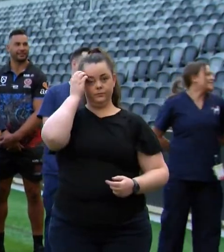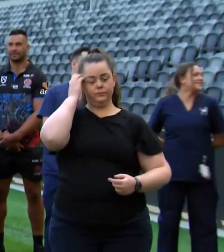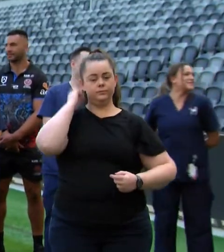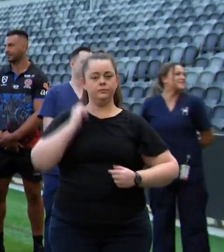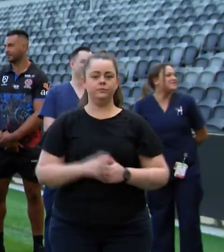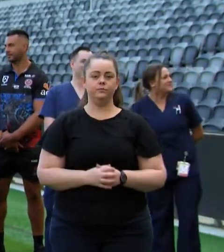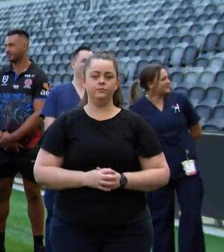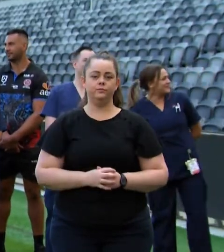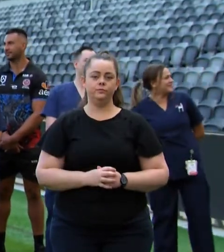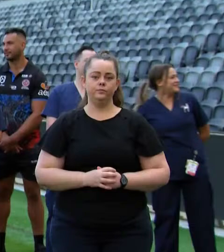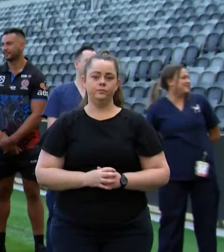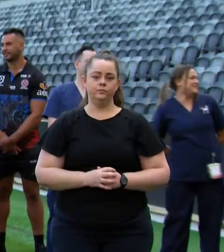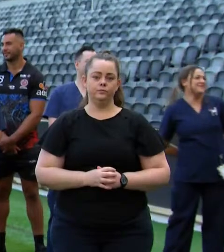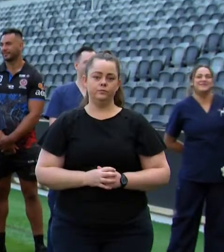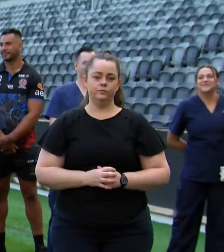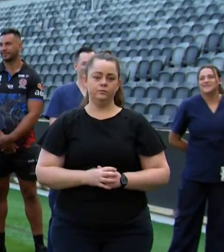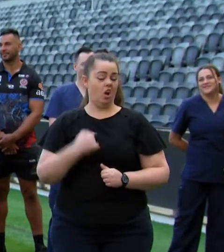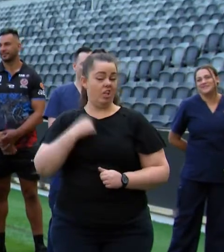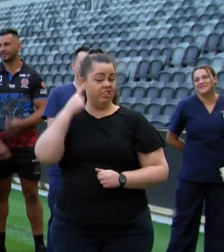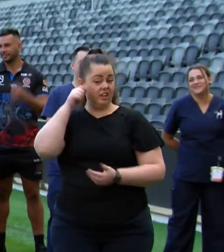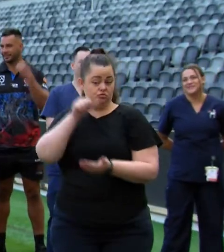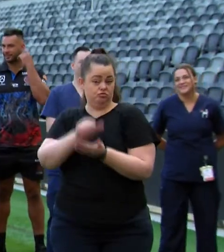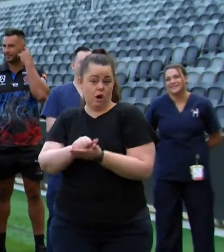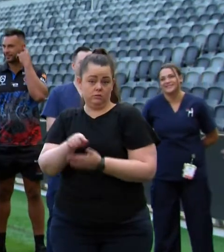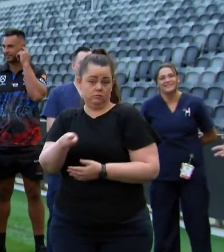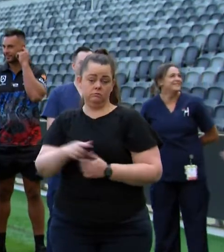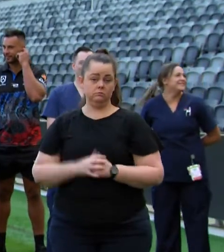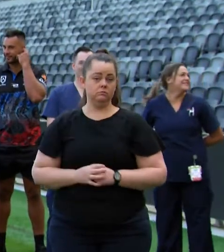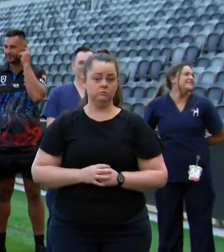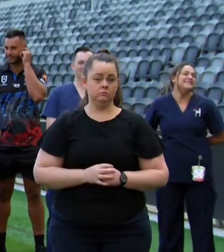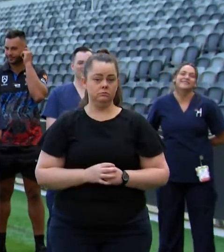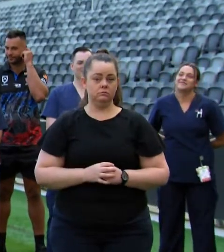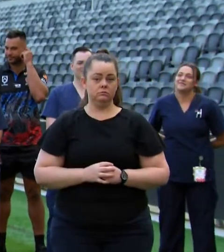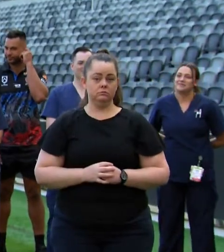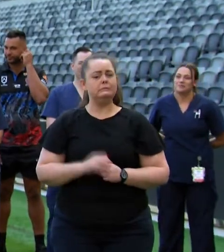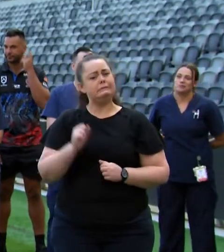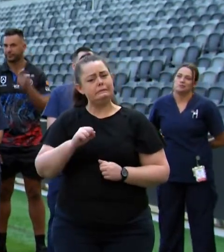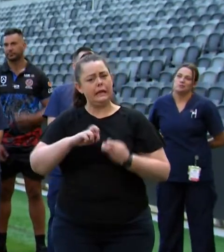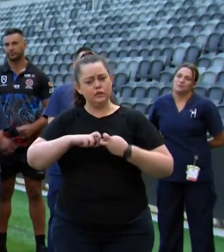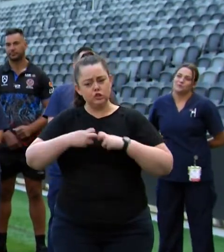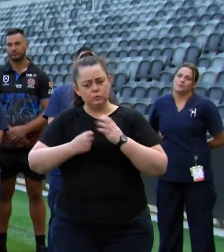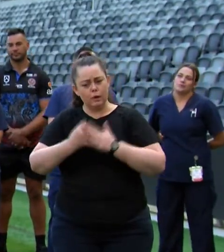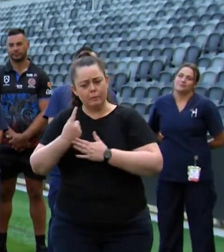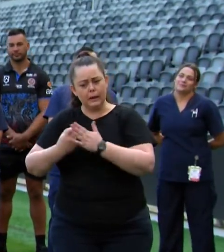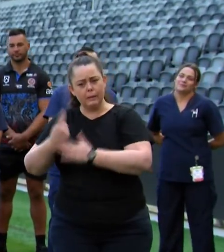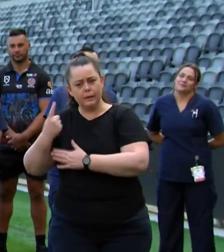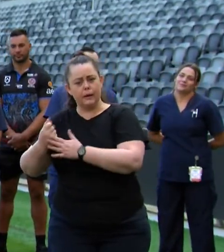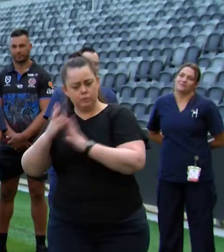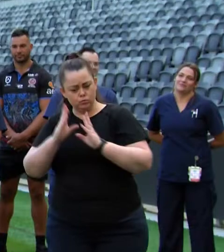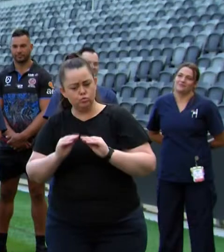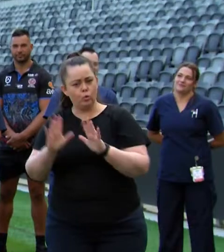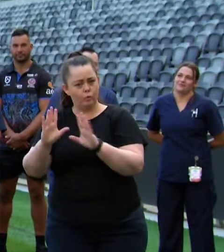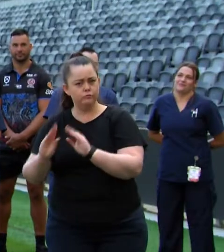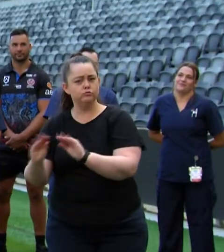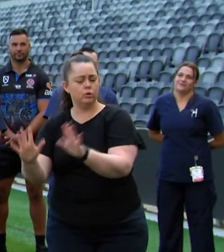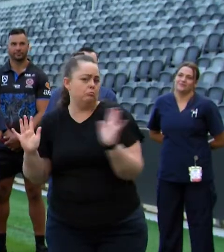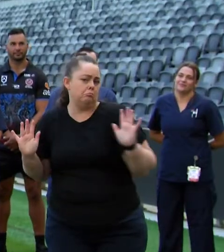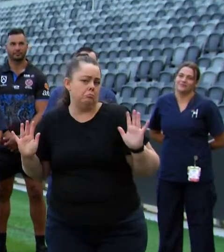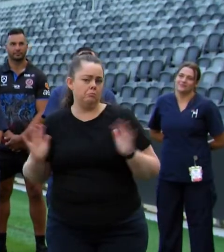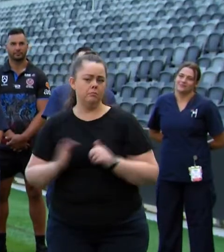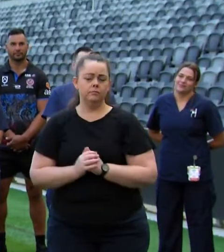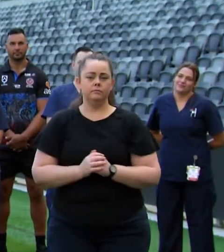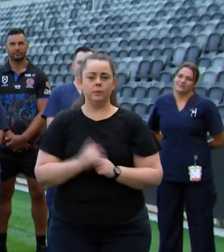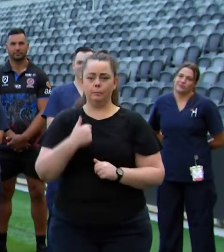corporation. But ultimately, it's the right approach. But if there are issues along the way, they need to be ironed out. And my expectation is the